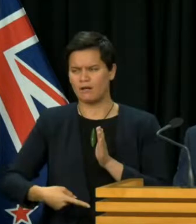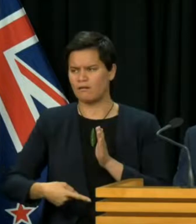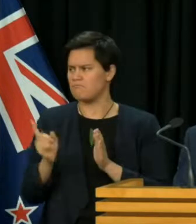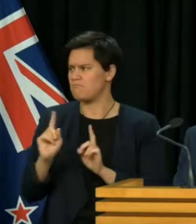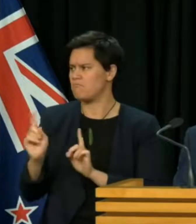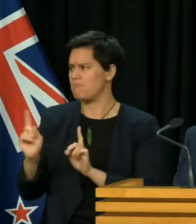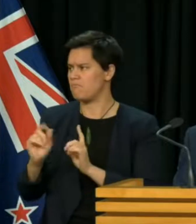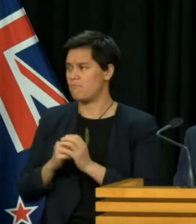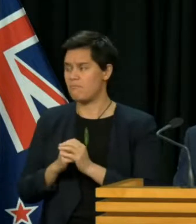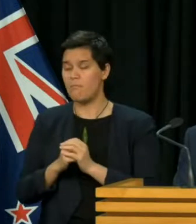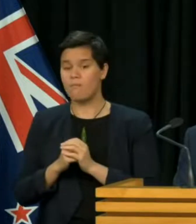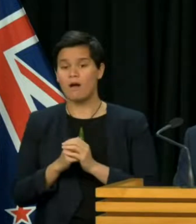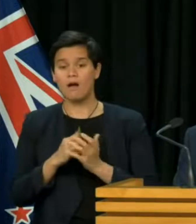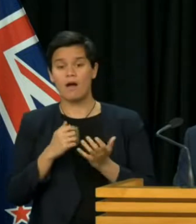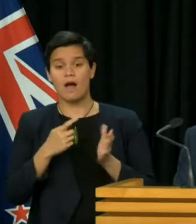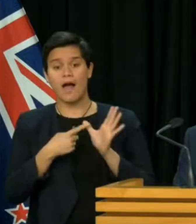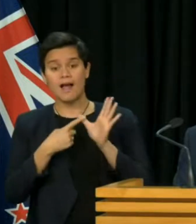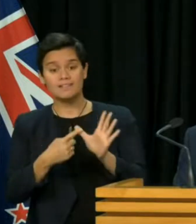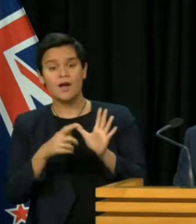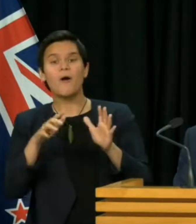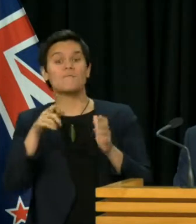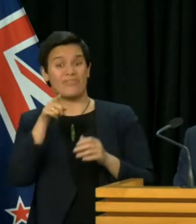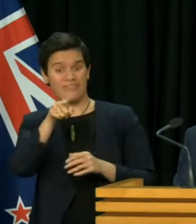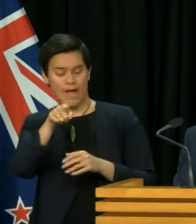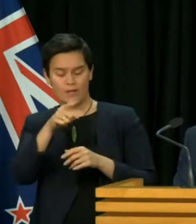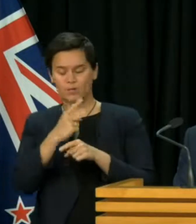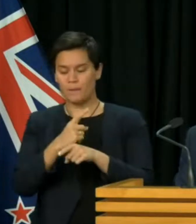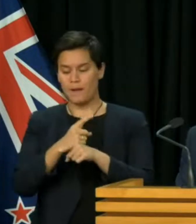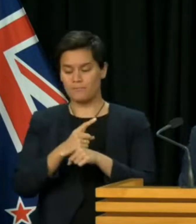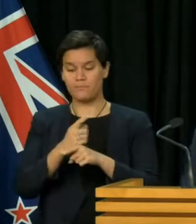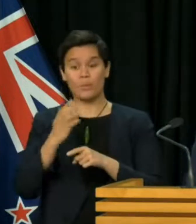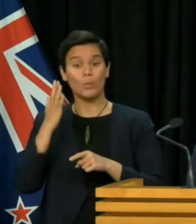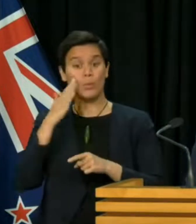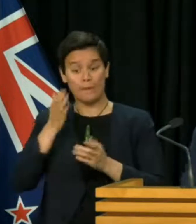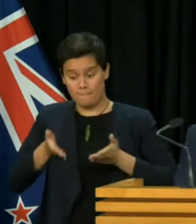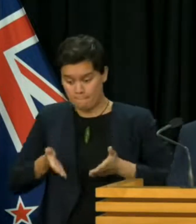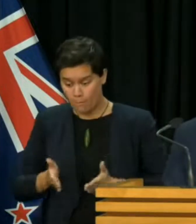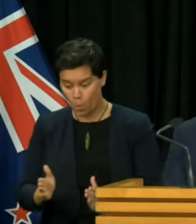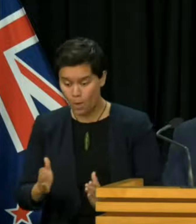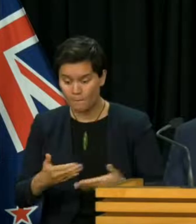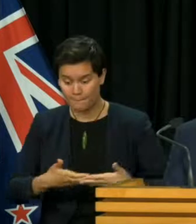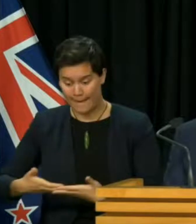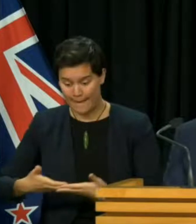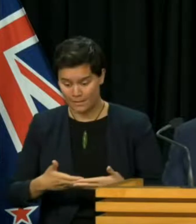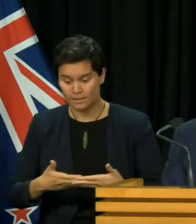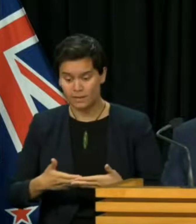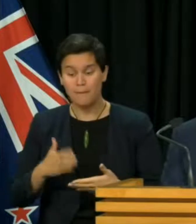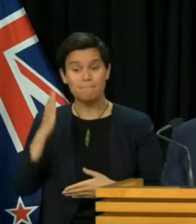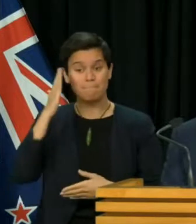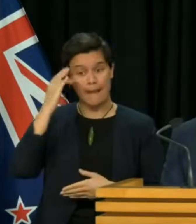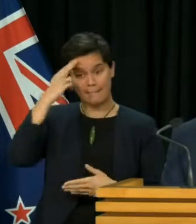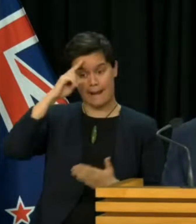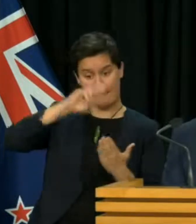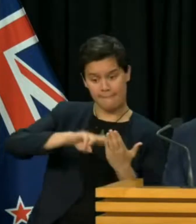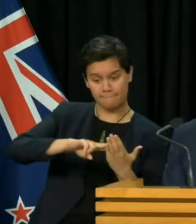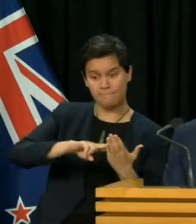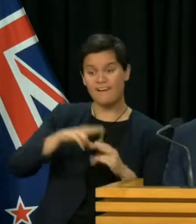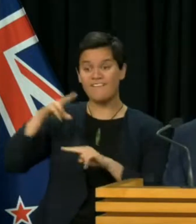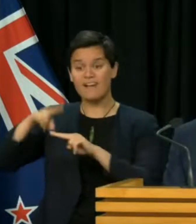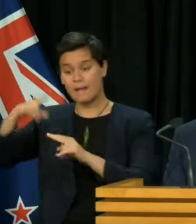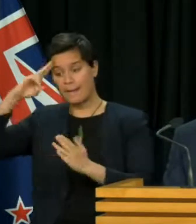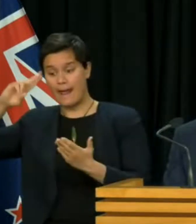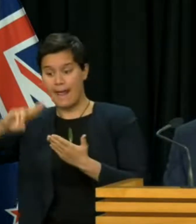around naming the father. That was a deduction that families were receiving that we felt. Cover this within their base. That we